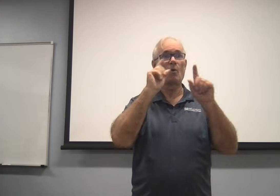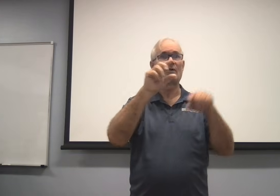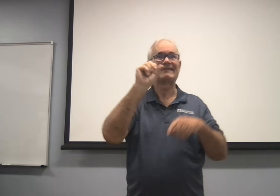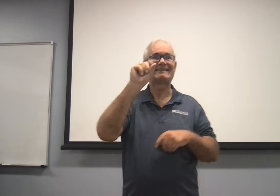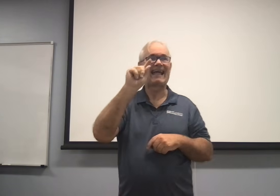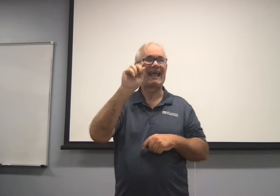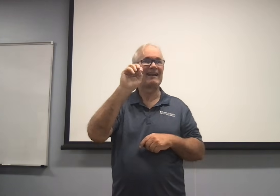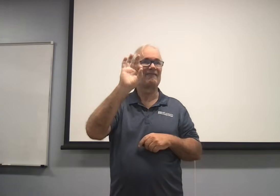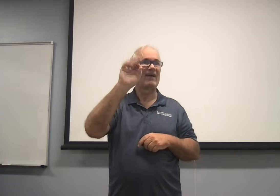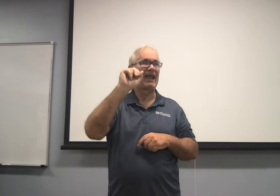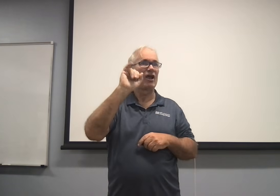S-U-R-E.